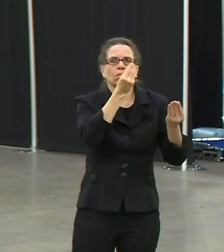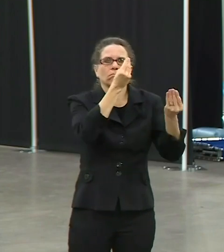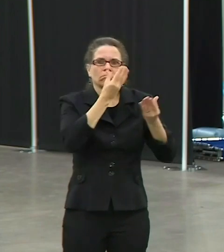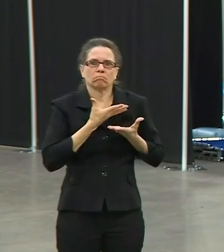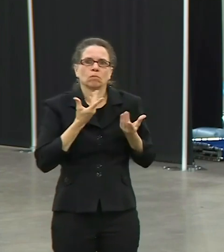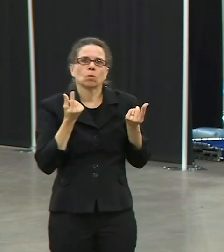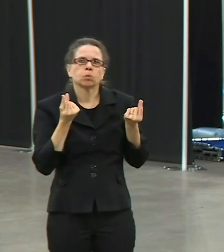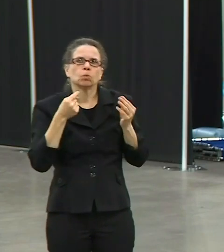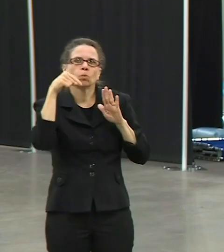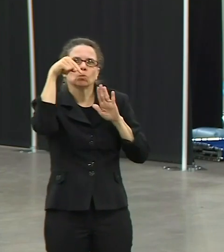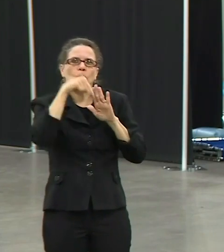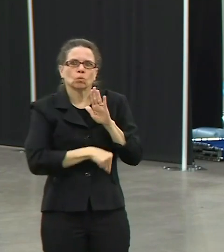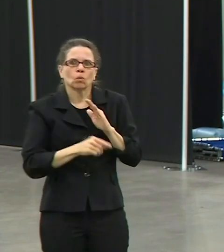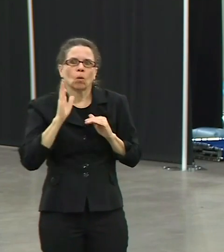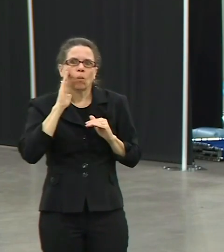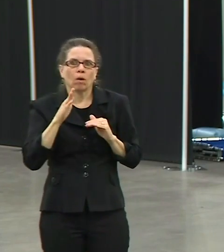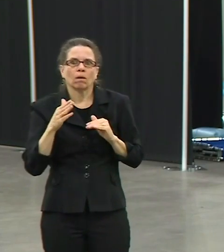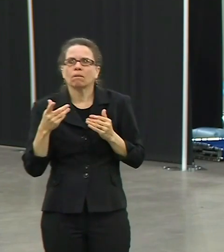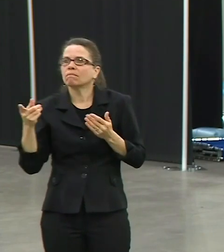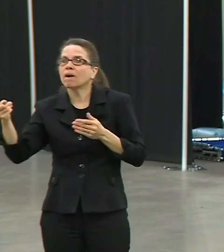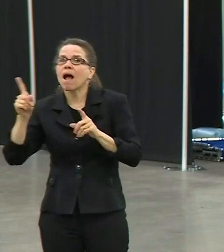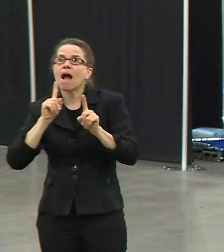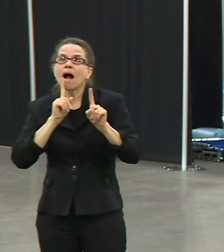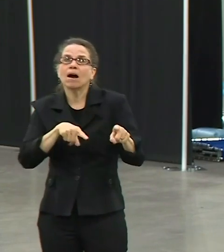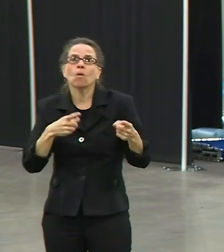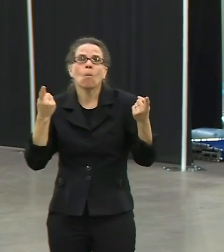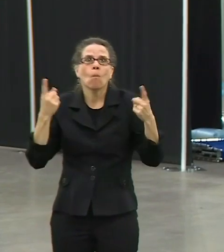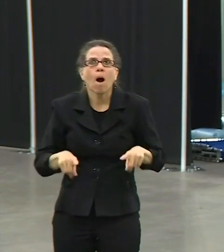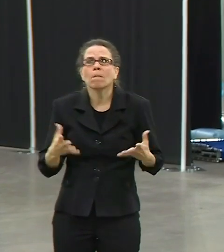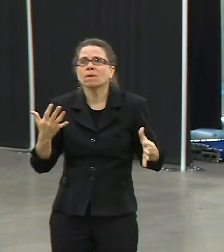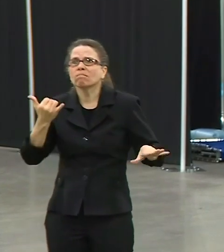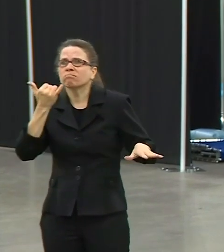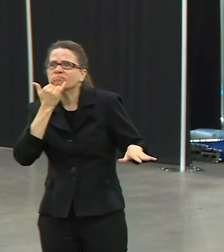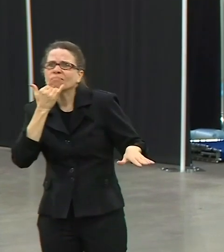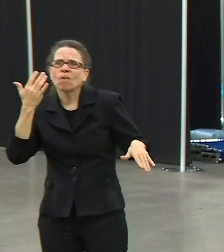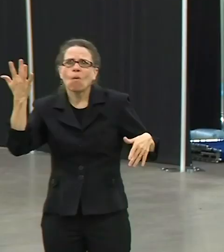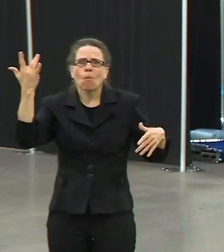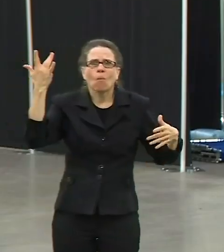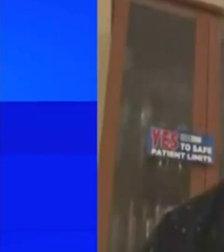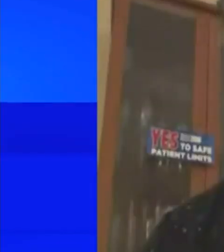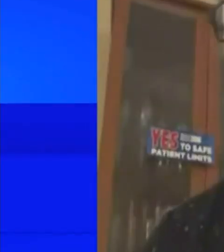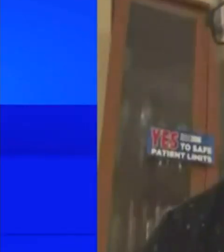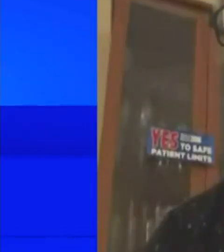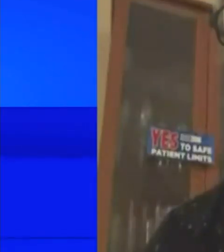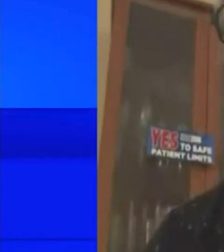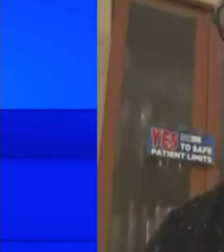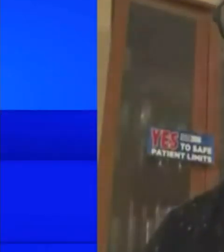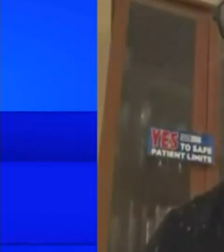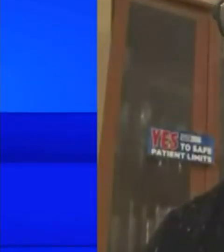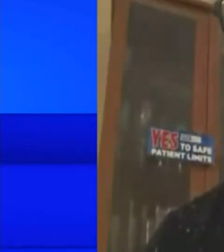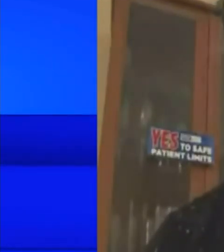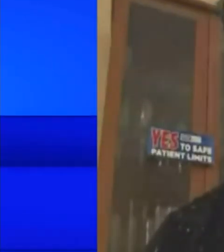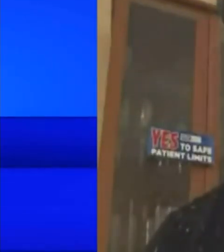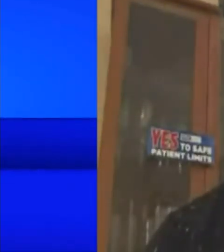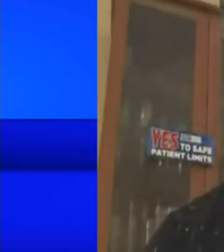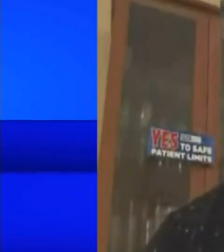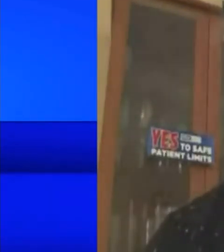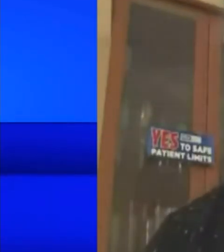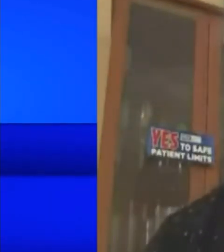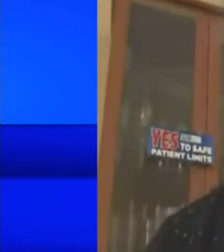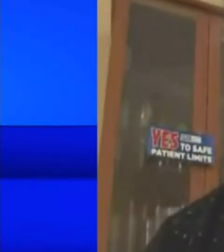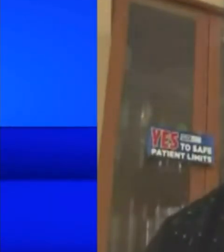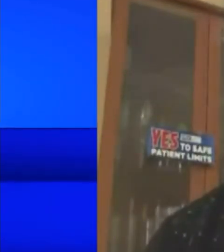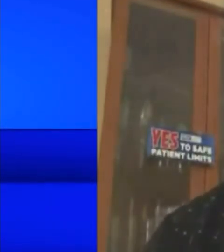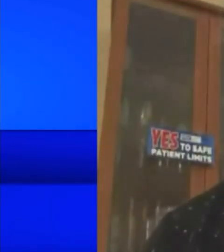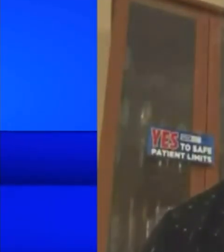is answers to what happened there and what went wrong and why, and what we can do to make sure it doesn't happen again. I'm living alone. My family's not with me.